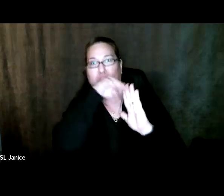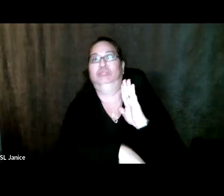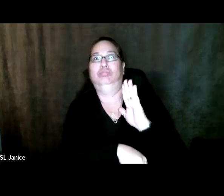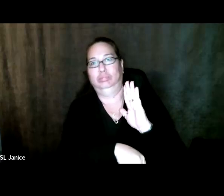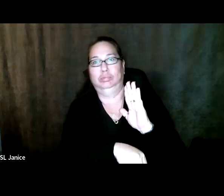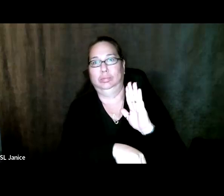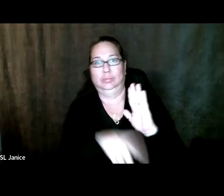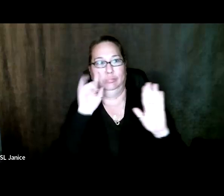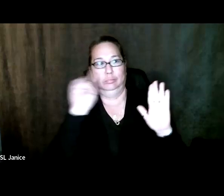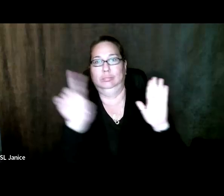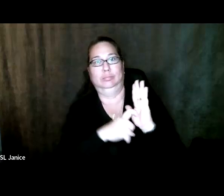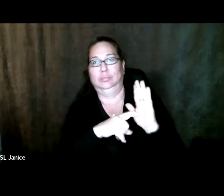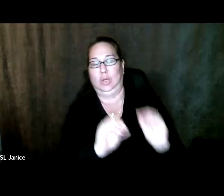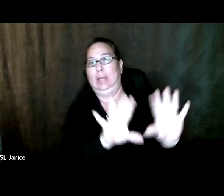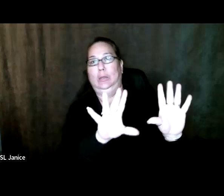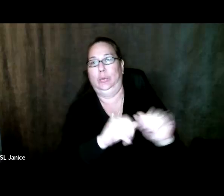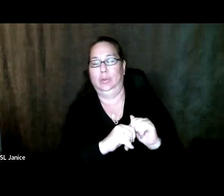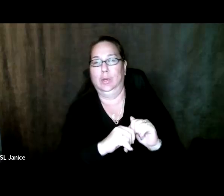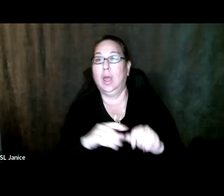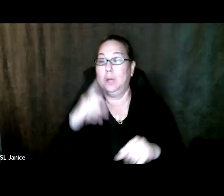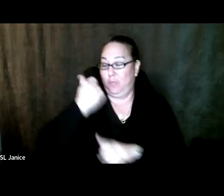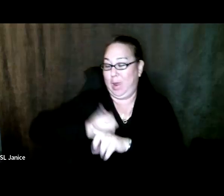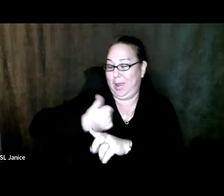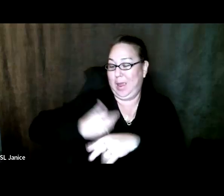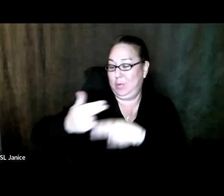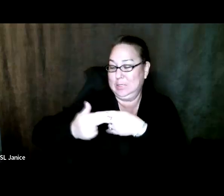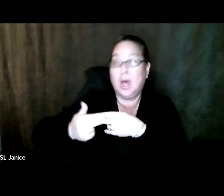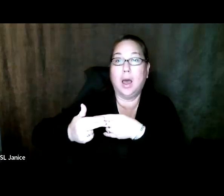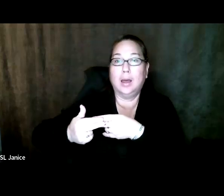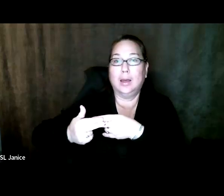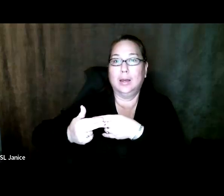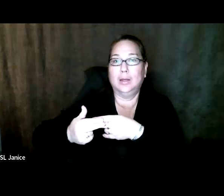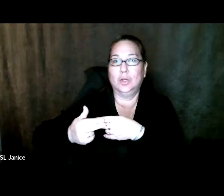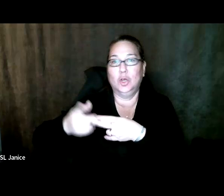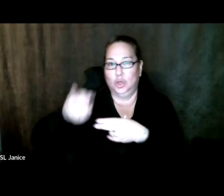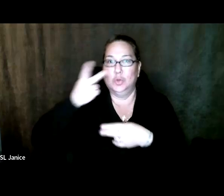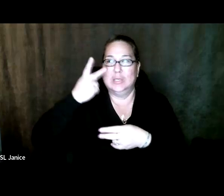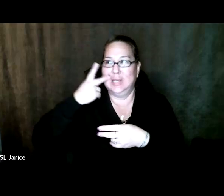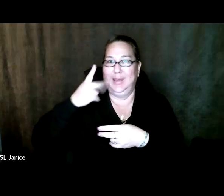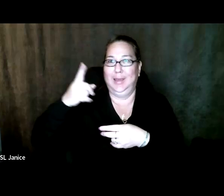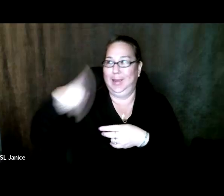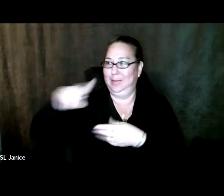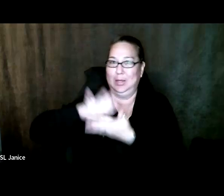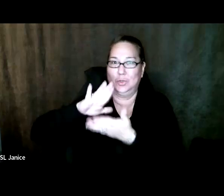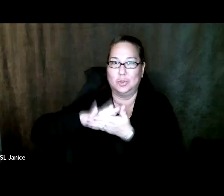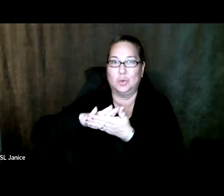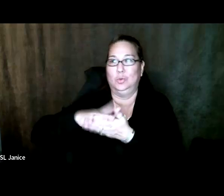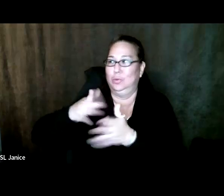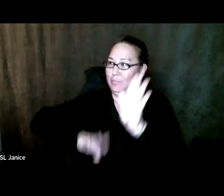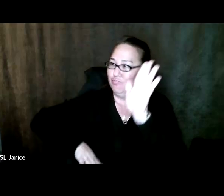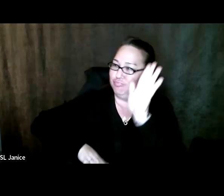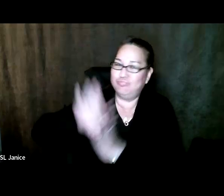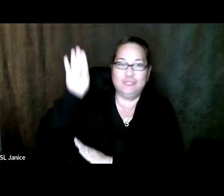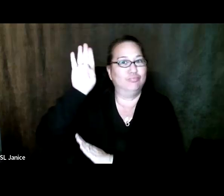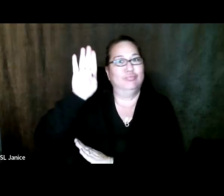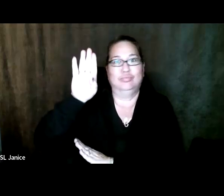slide, it's a very interesting situation there. The school had very rapid improvement. The Grew Elementary School was a great success story.